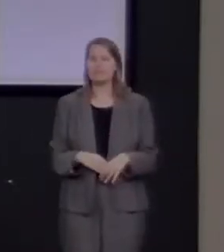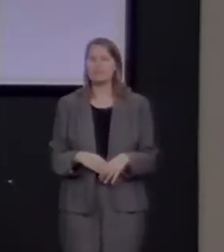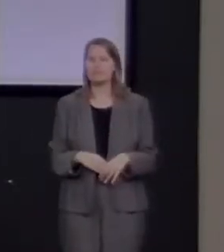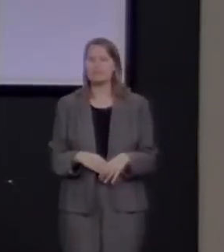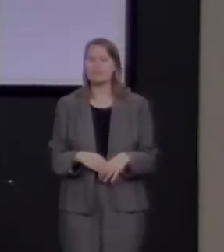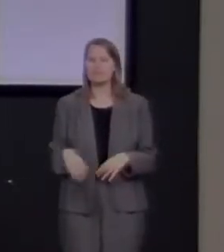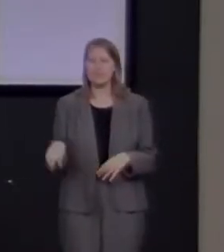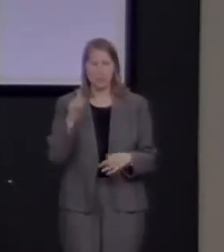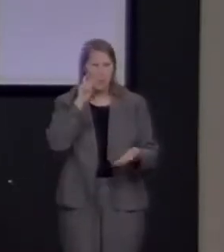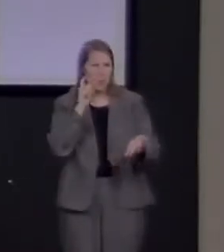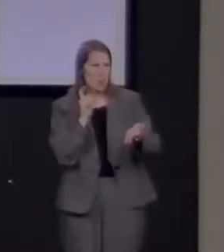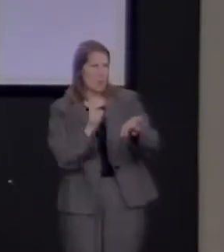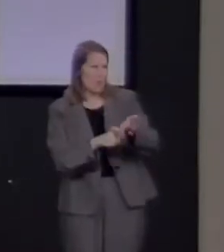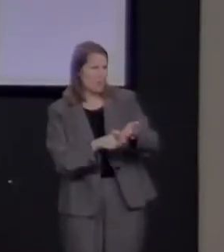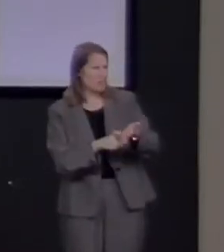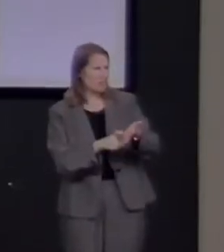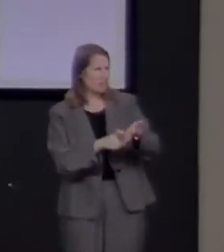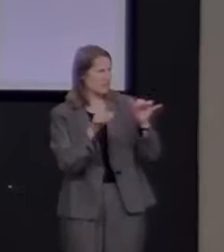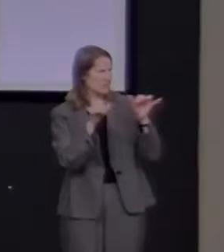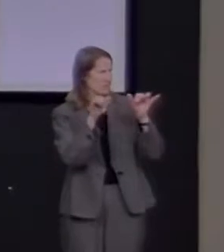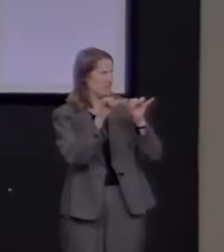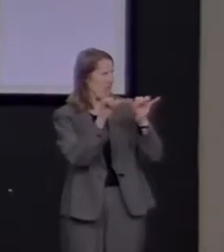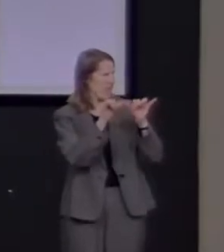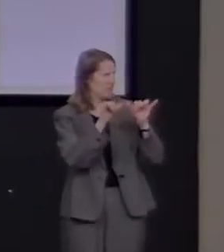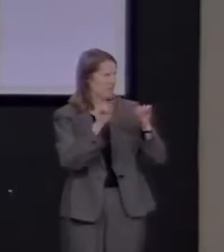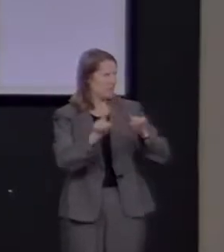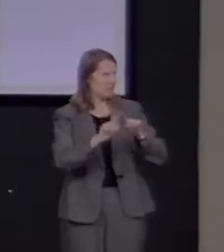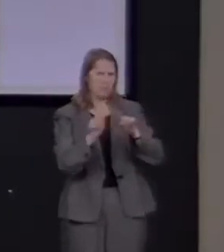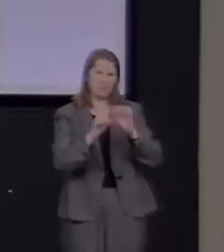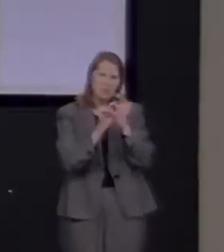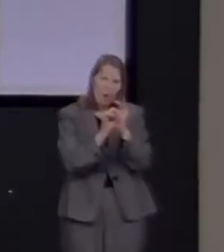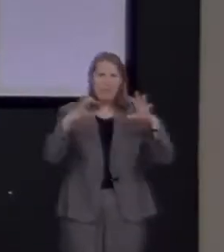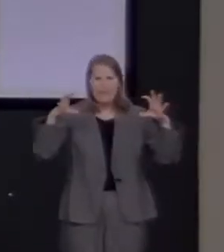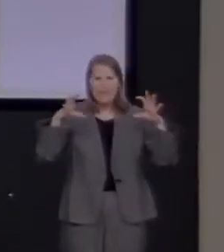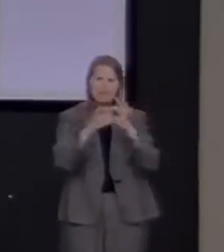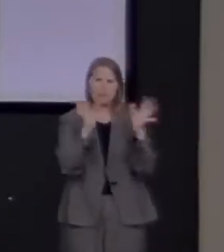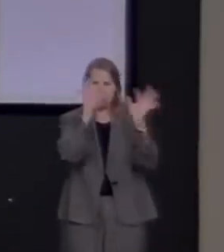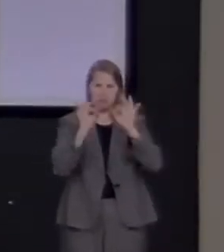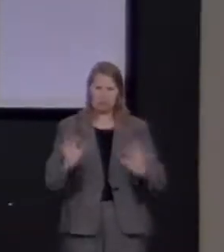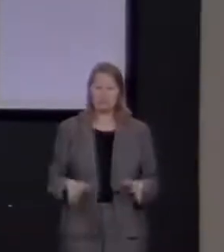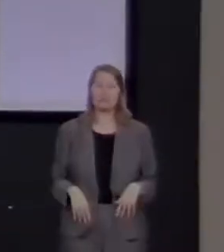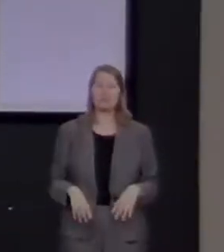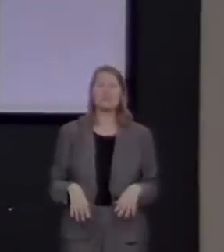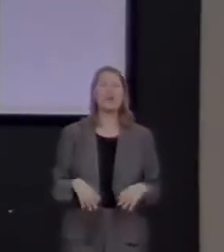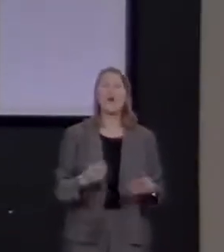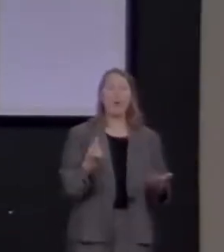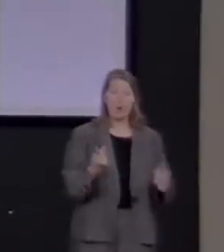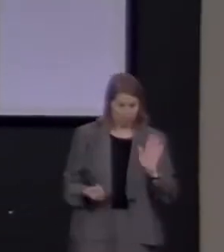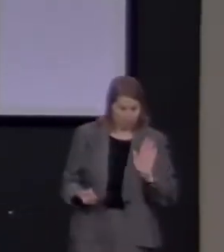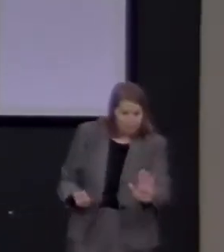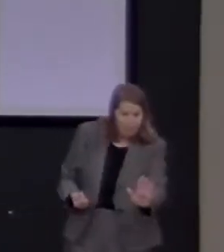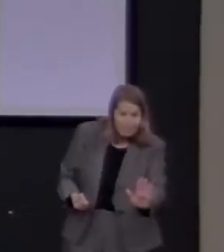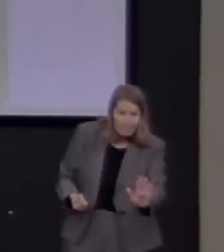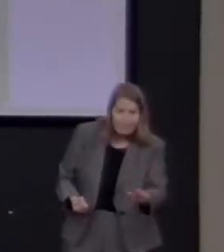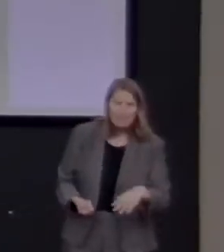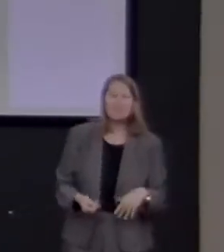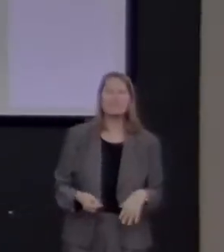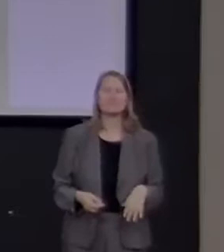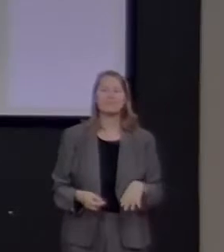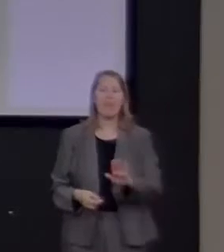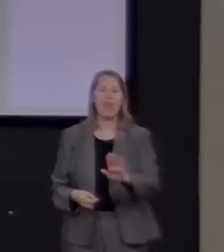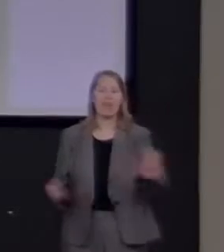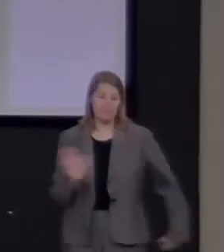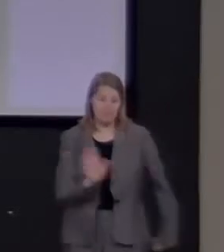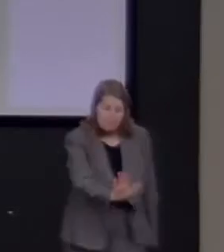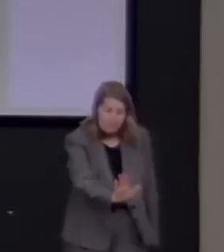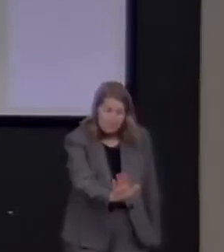see that the dots have different types of sizes. So what you do is you show the infant this array of dots, you show them another